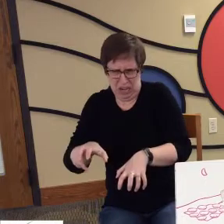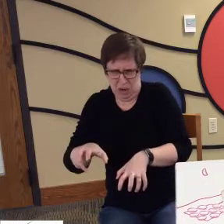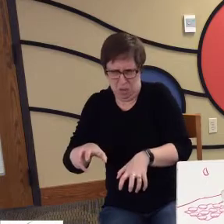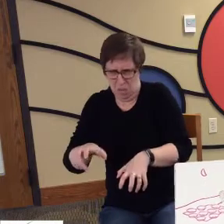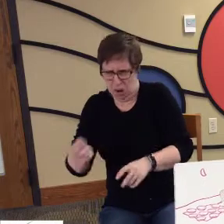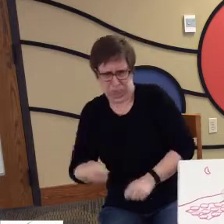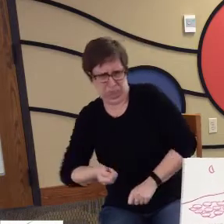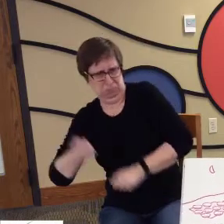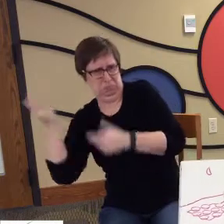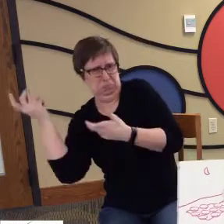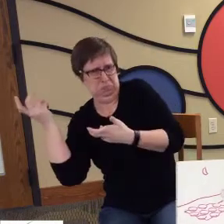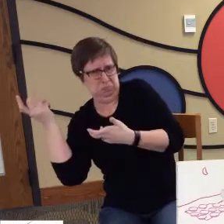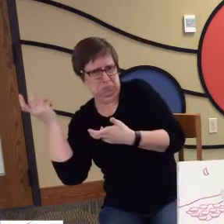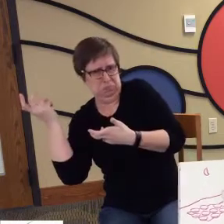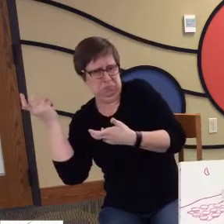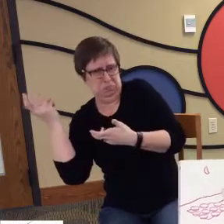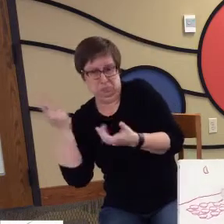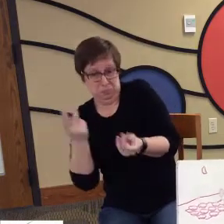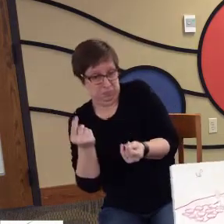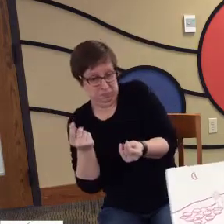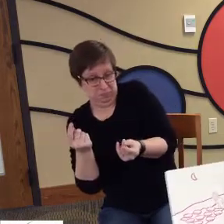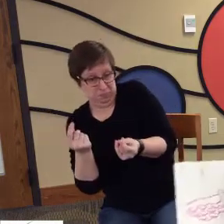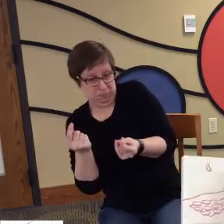much delicious pie go to waste.